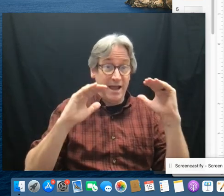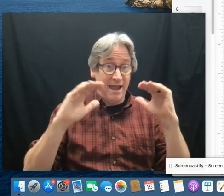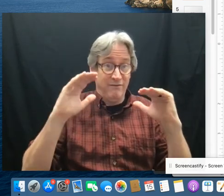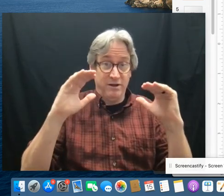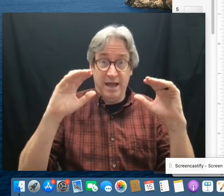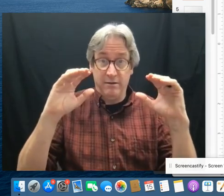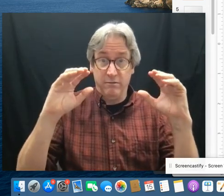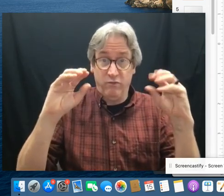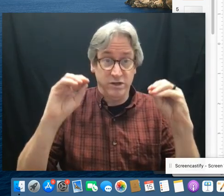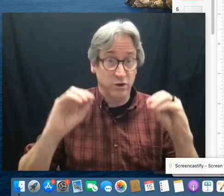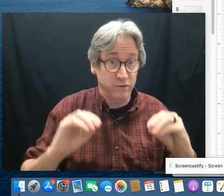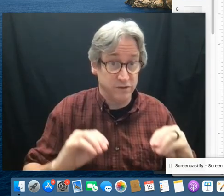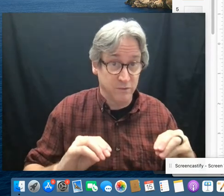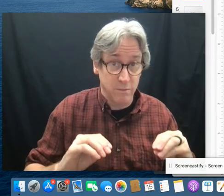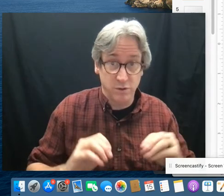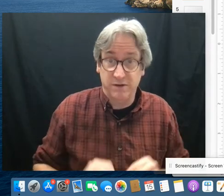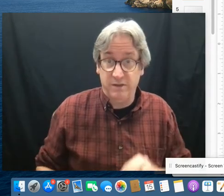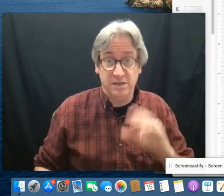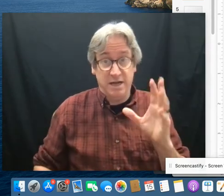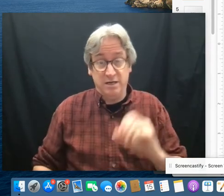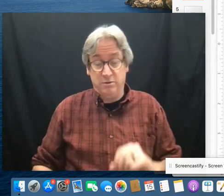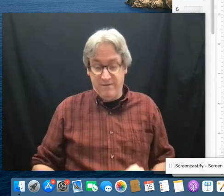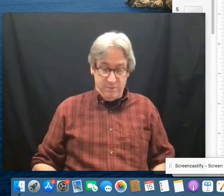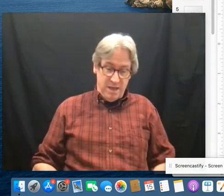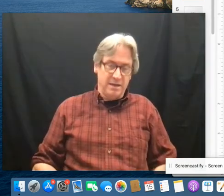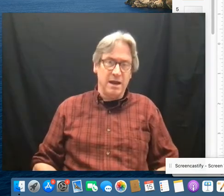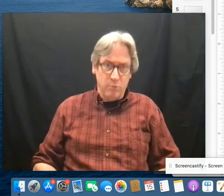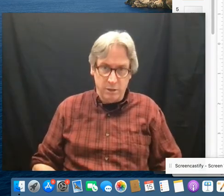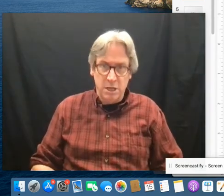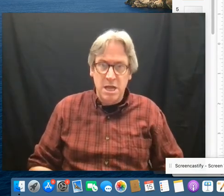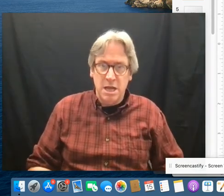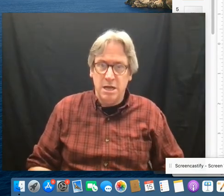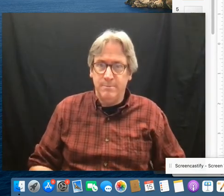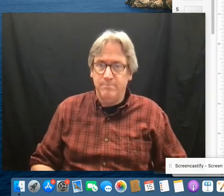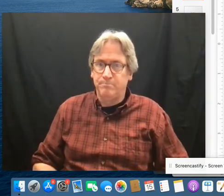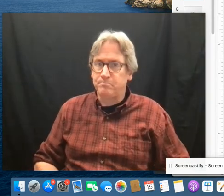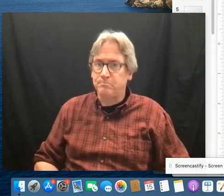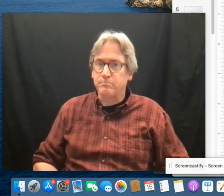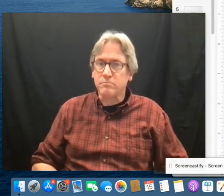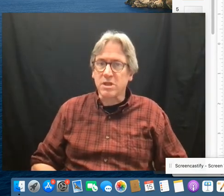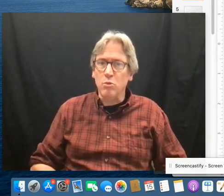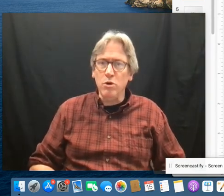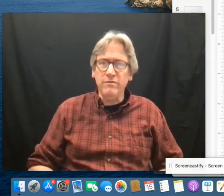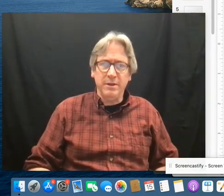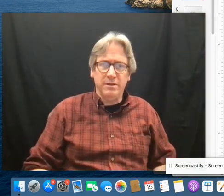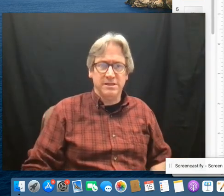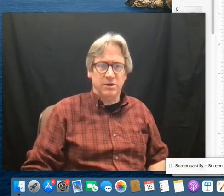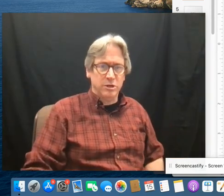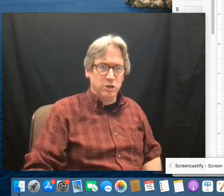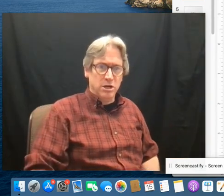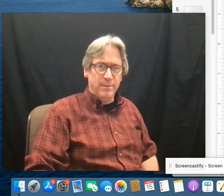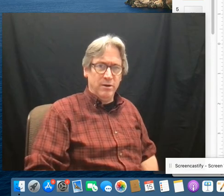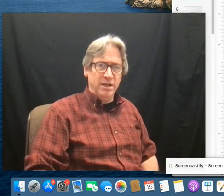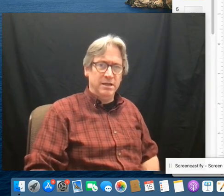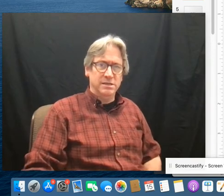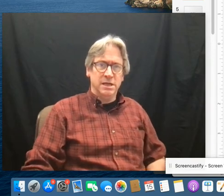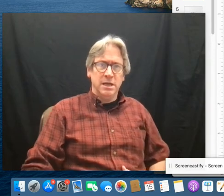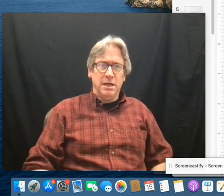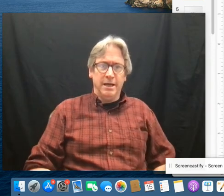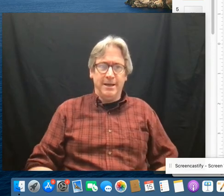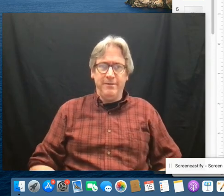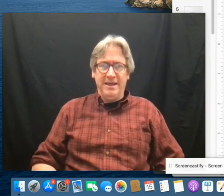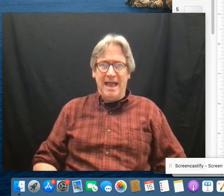eventually I have to get voiceovers for most of these, and I don't have them yet, and I will. One of the big things I want to talk about